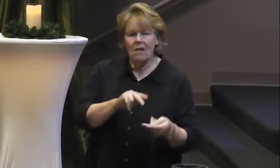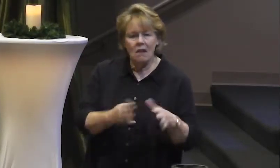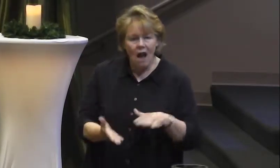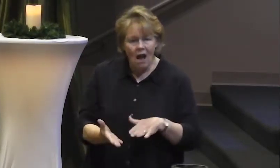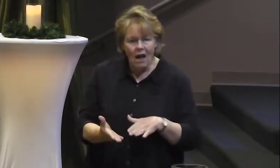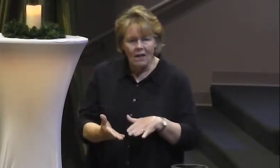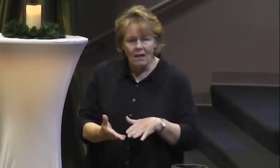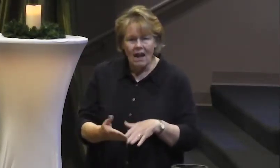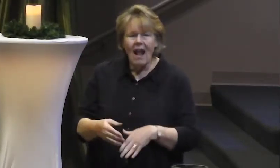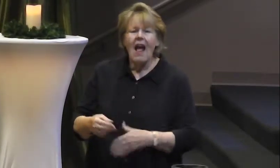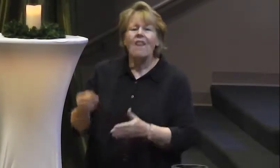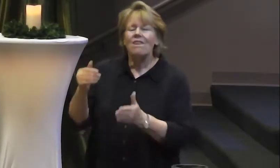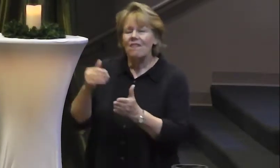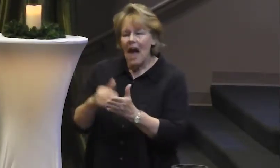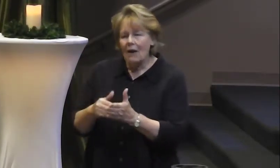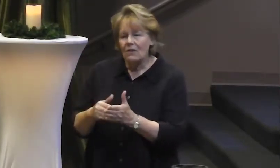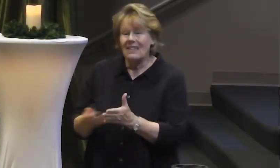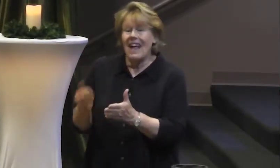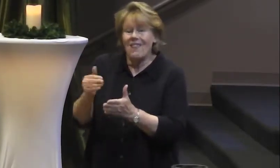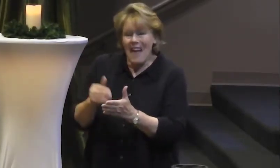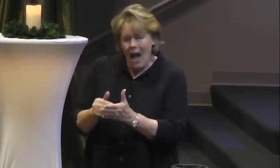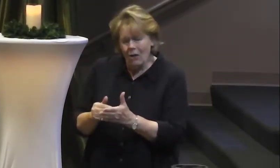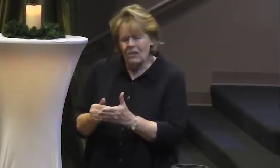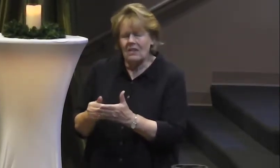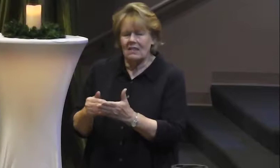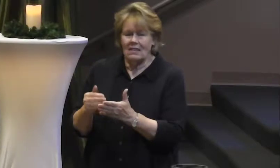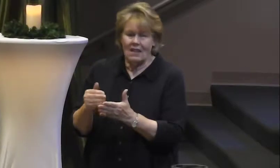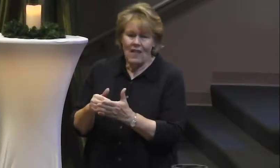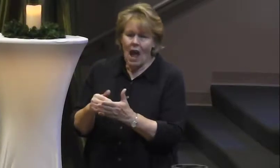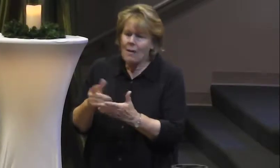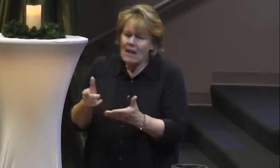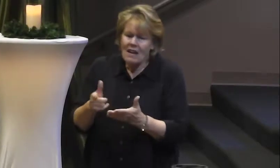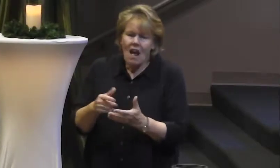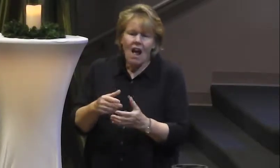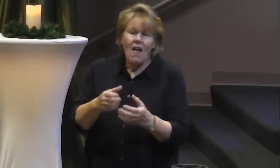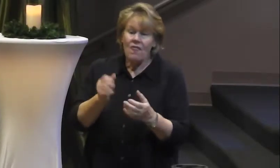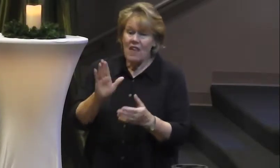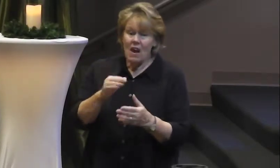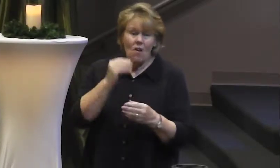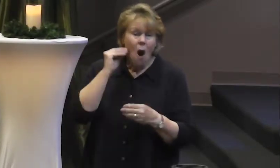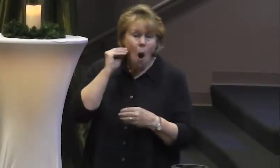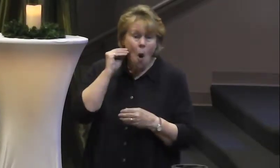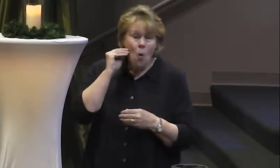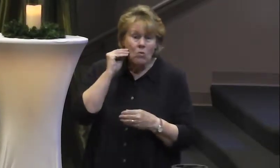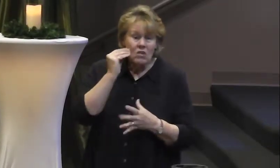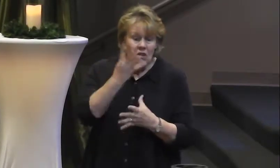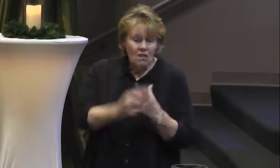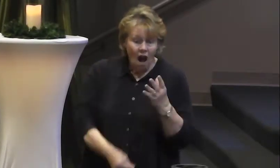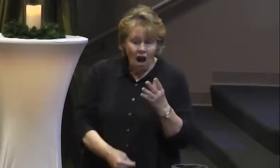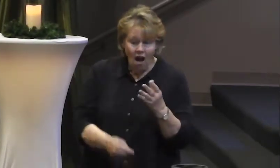Thousands and thousands have not only lost their homes, but kind of their communities altogether.